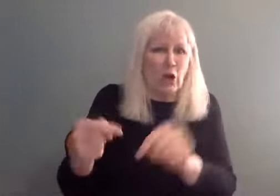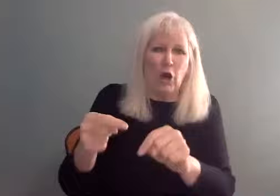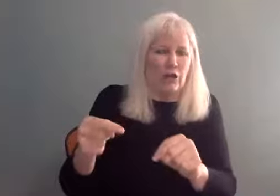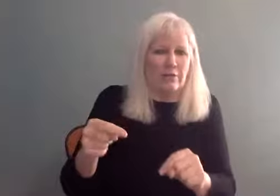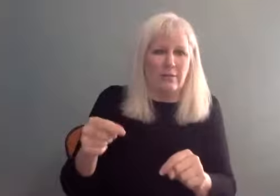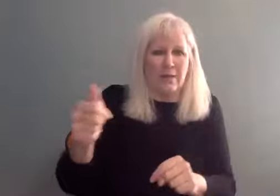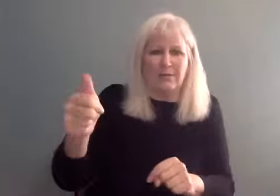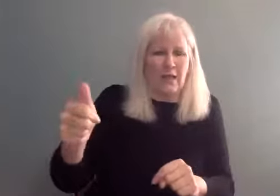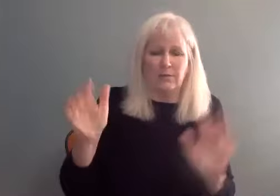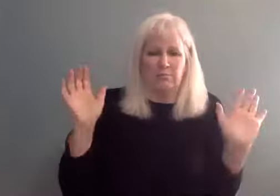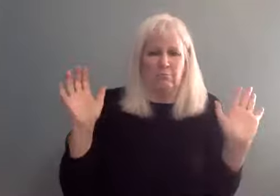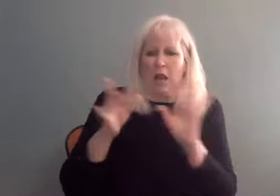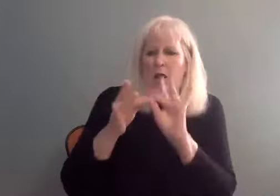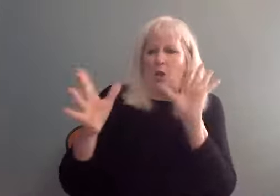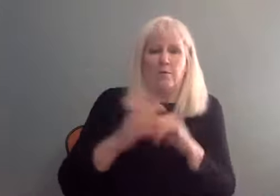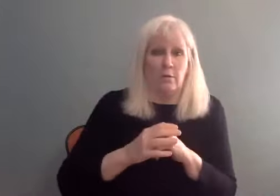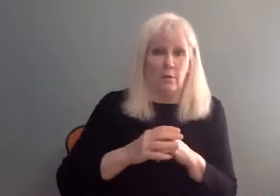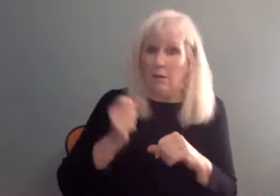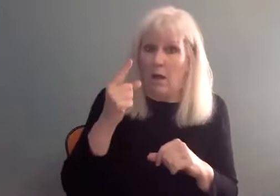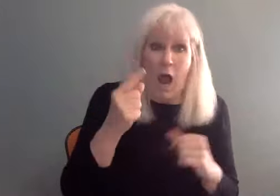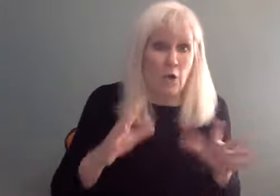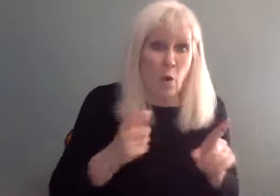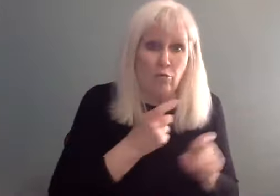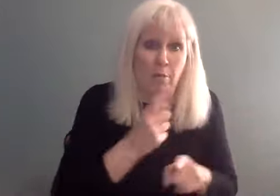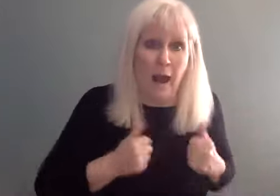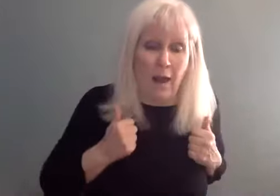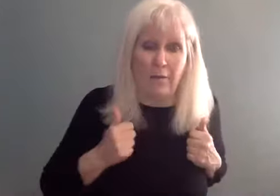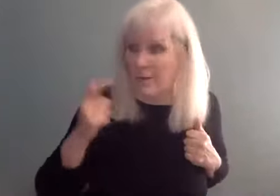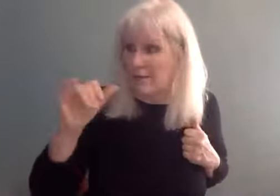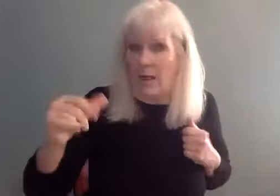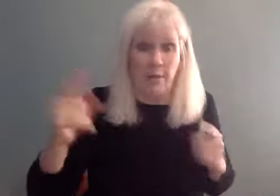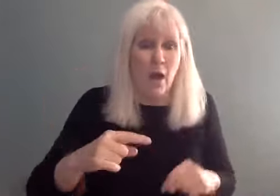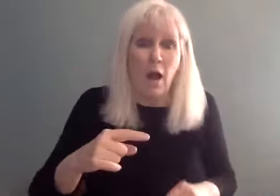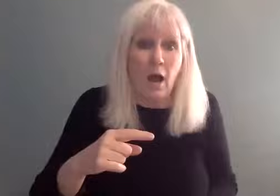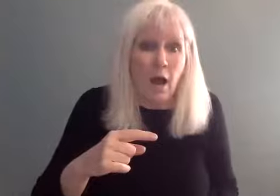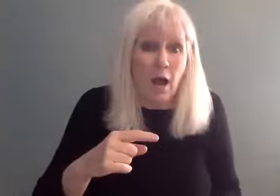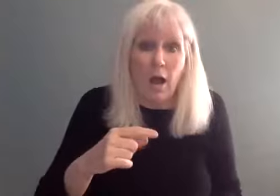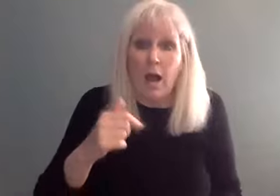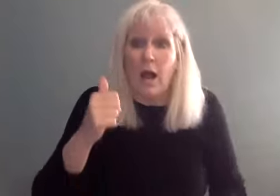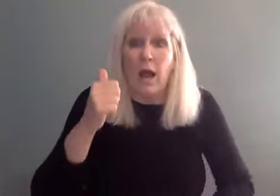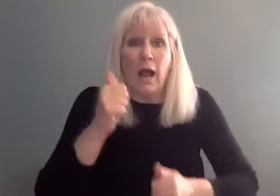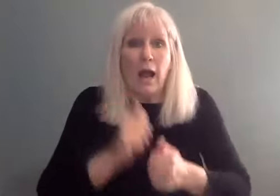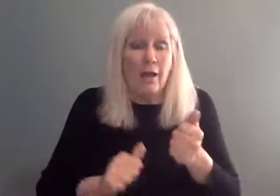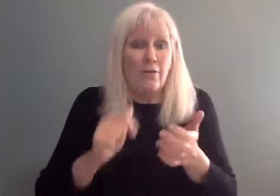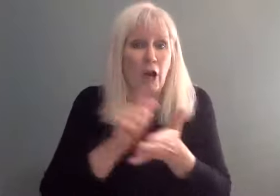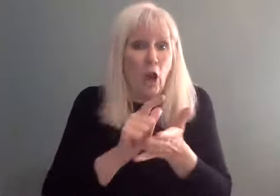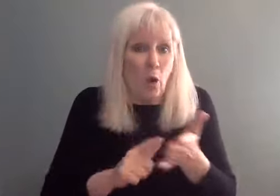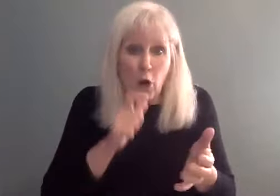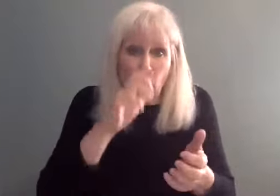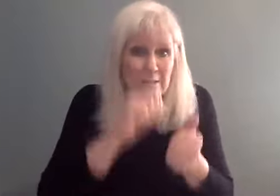in my bed as I did for almost a year after that happened with every friggin' lawyer that was mean to me. Everyone in that firm